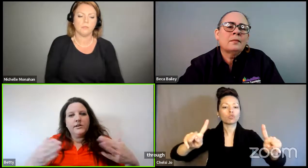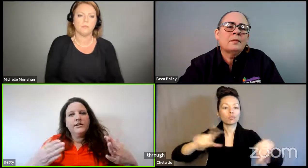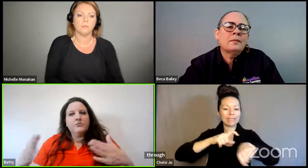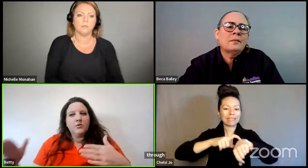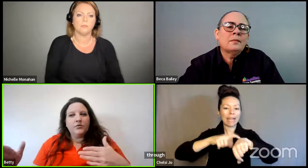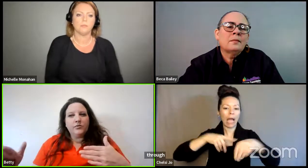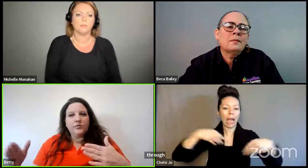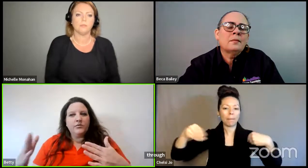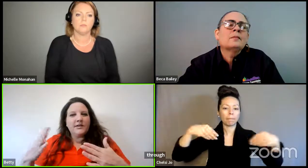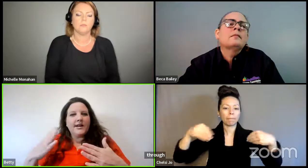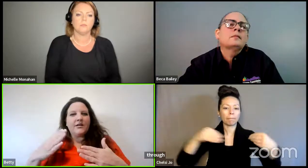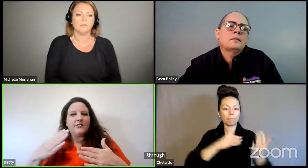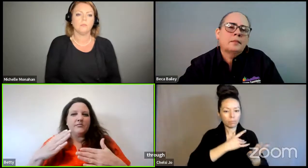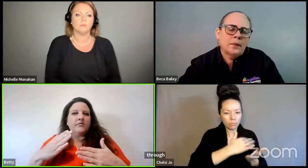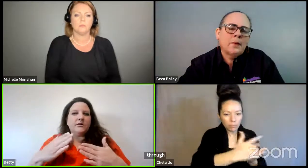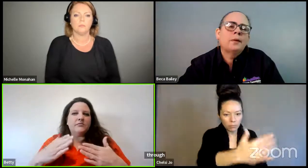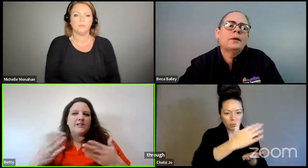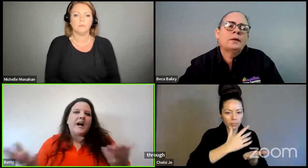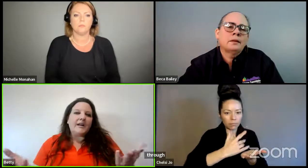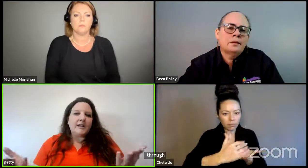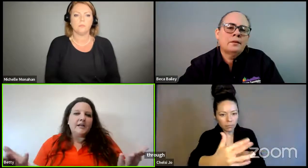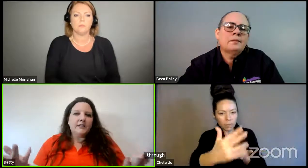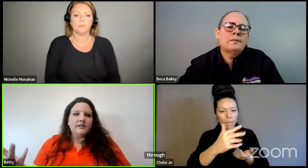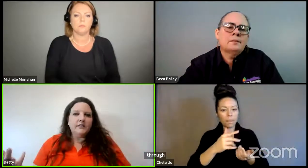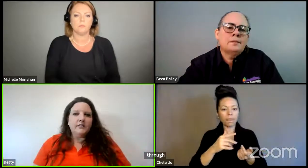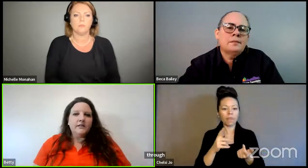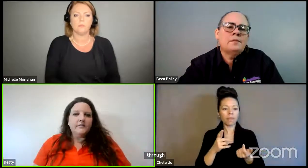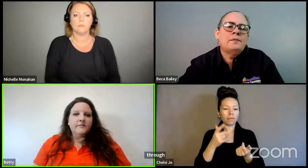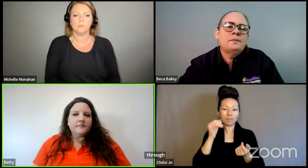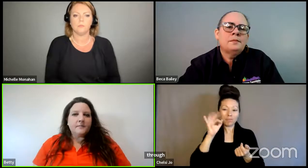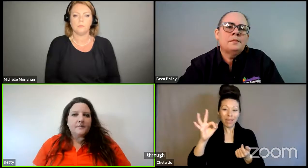to really move through without, dying.